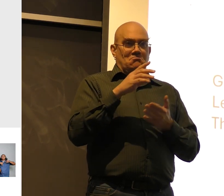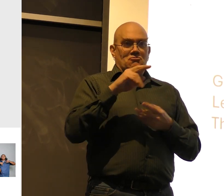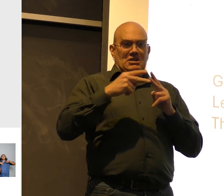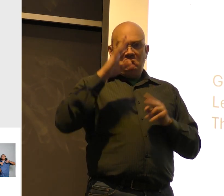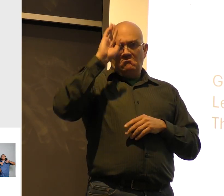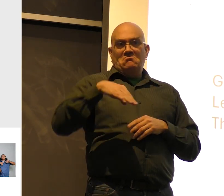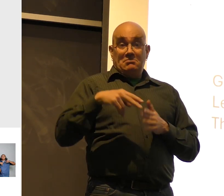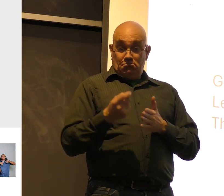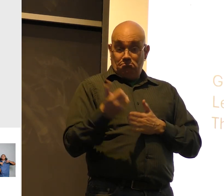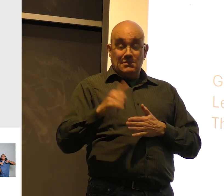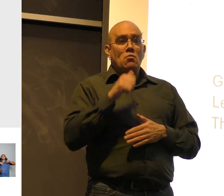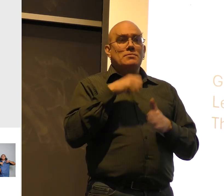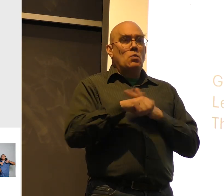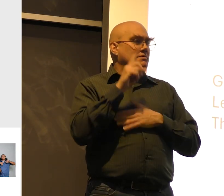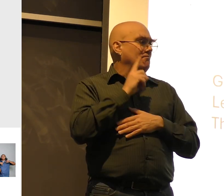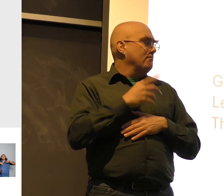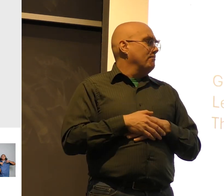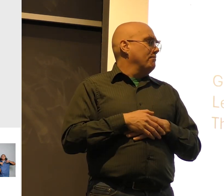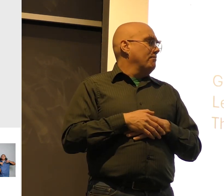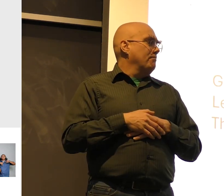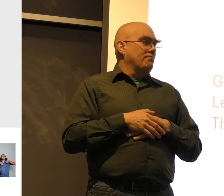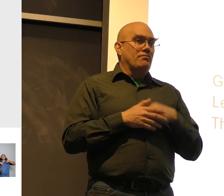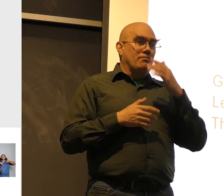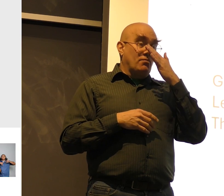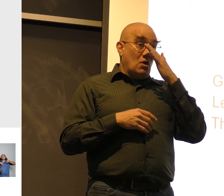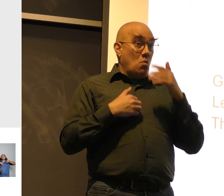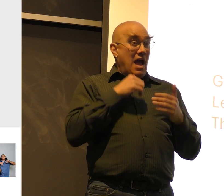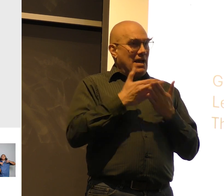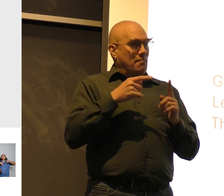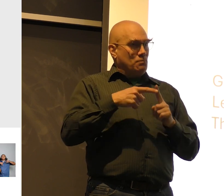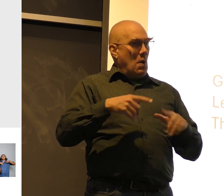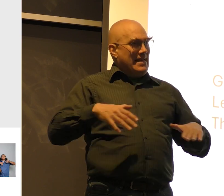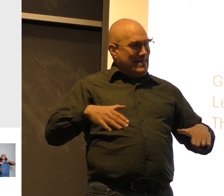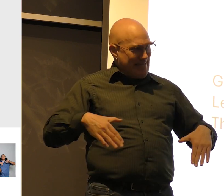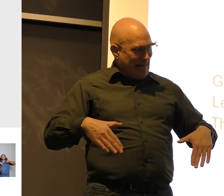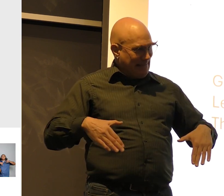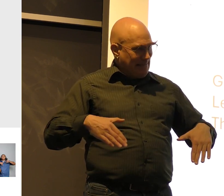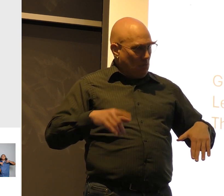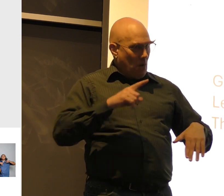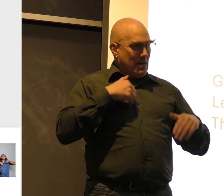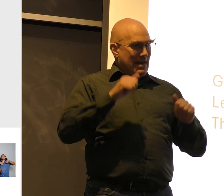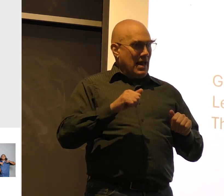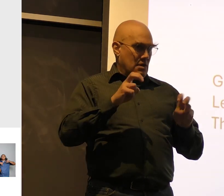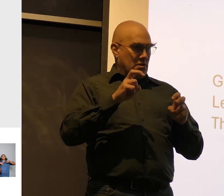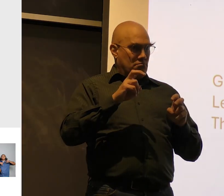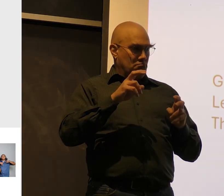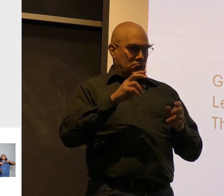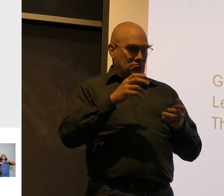right? And we know that there are genes out there, and so these children will not be born deaf. We haven't gotten there yet, where we